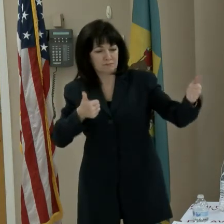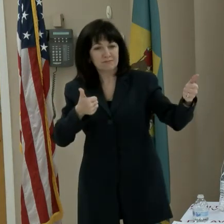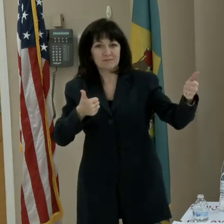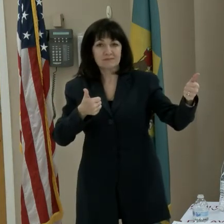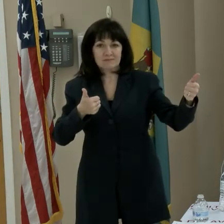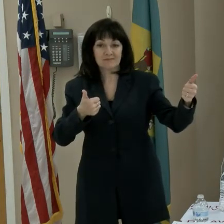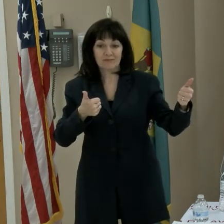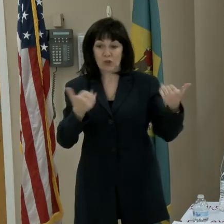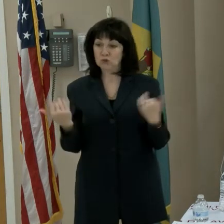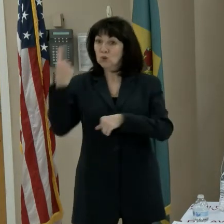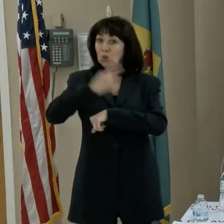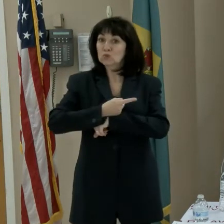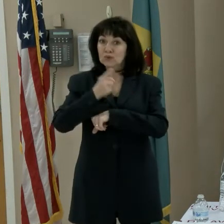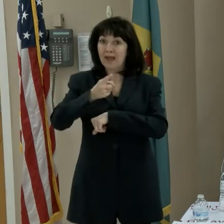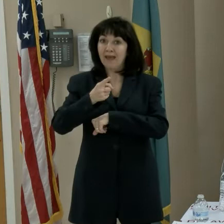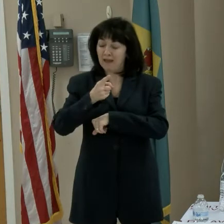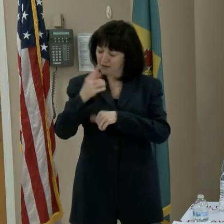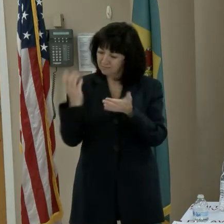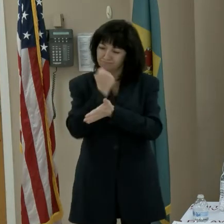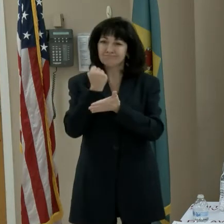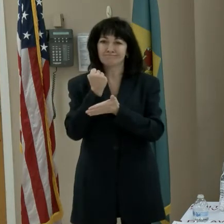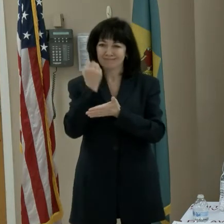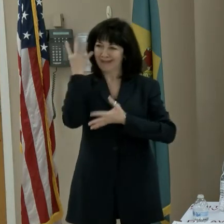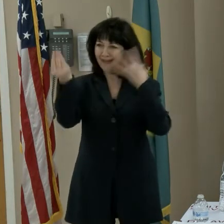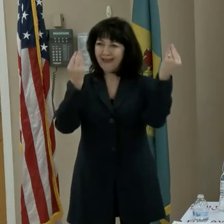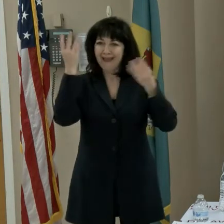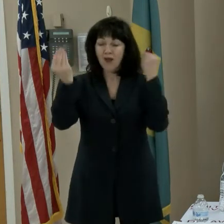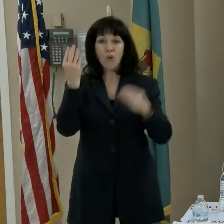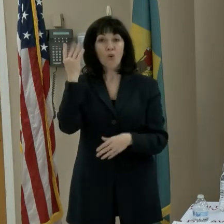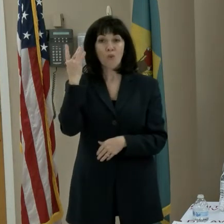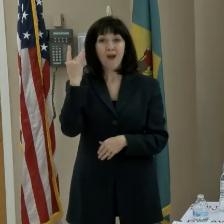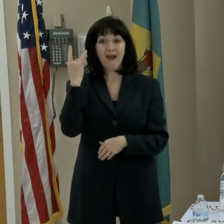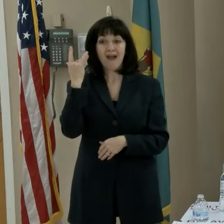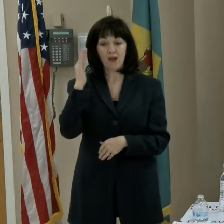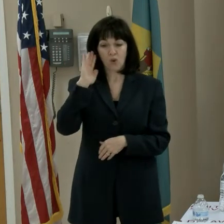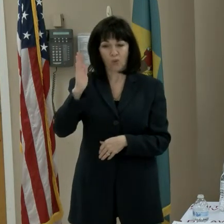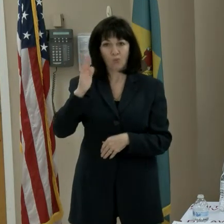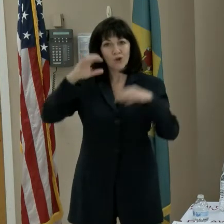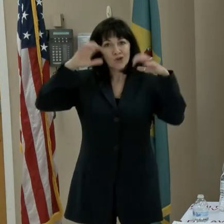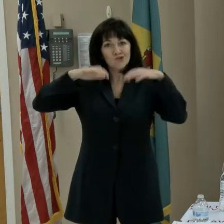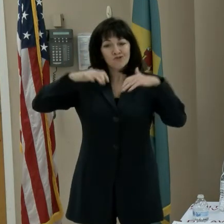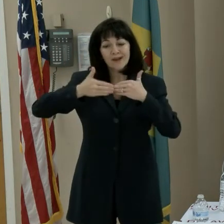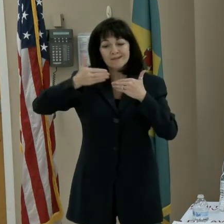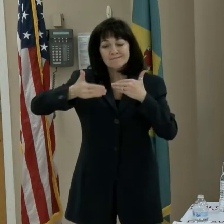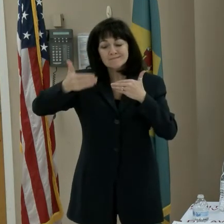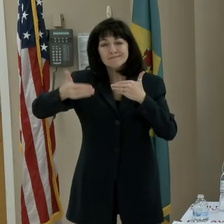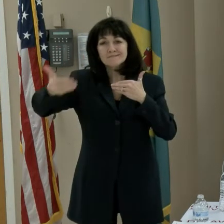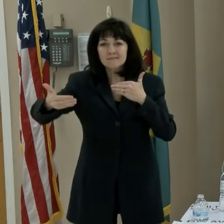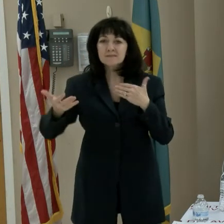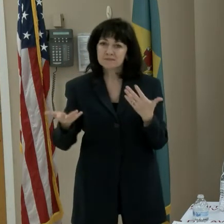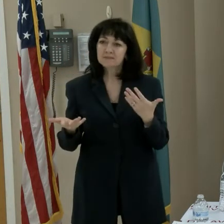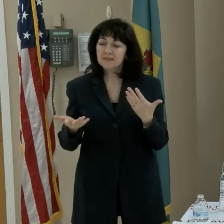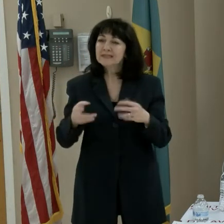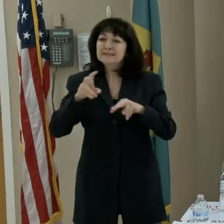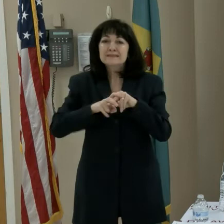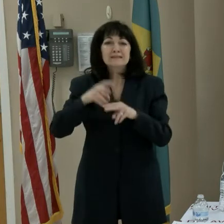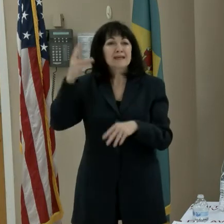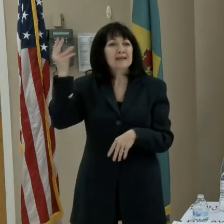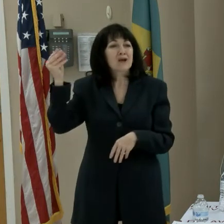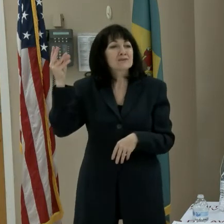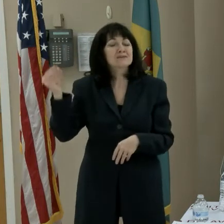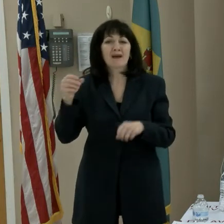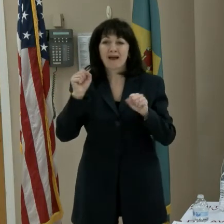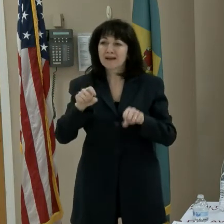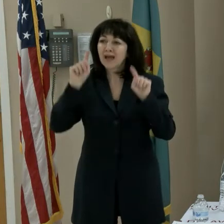few days, so today is a good day to get out and about. And again, that's going for a walk, just sitting outside. It could be going to